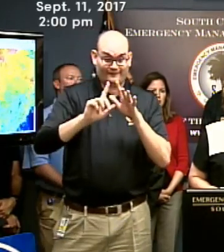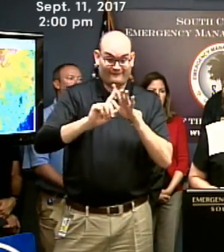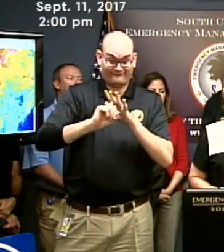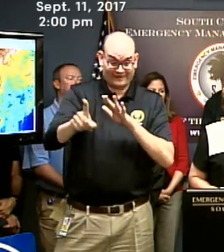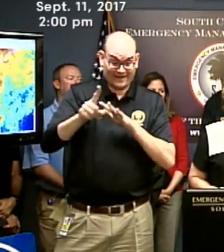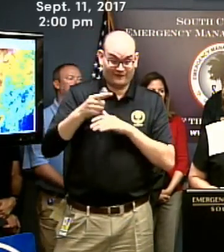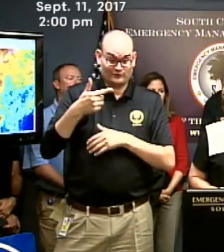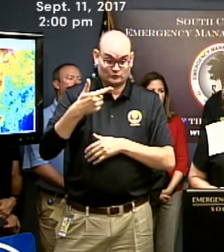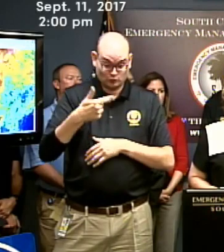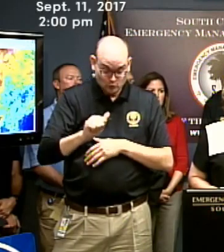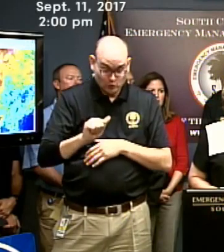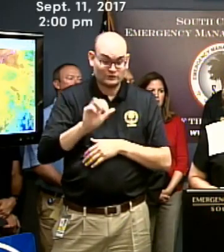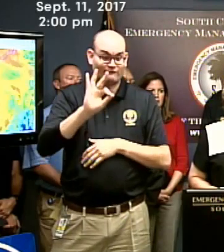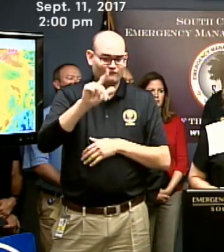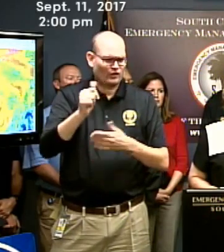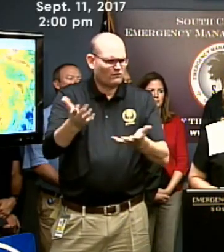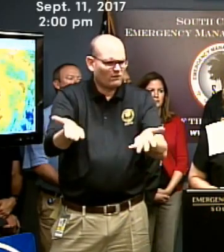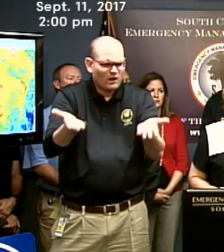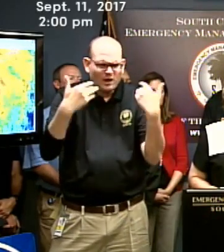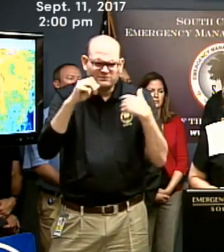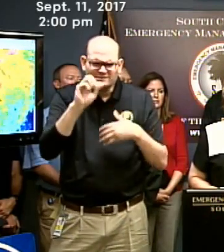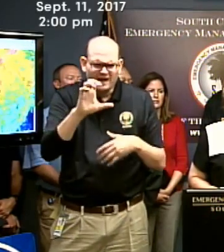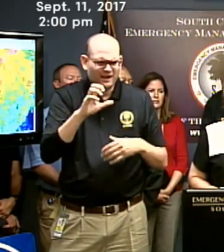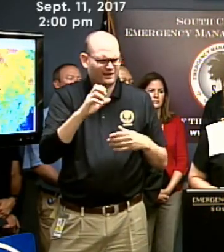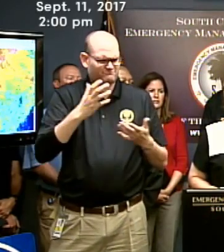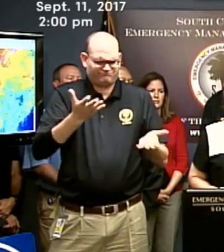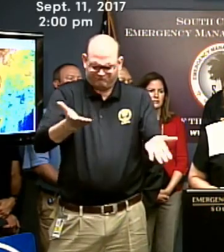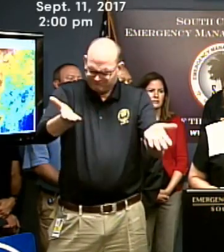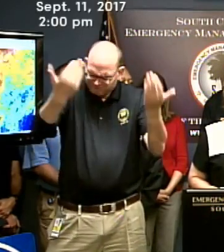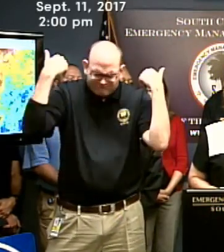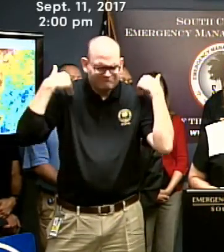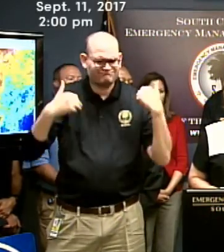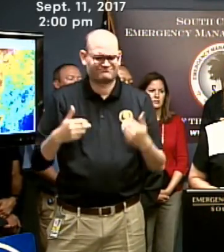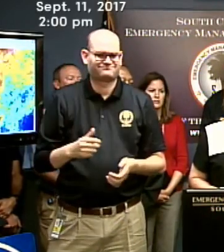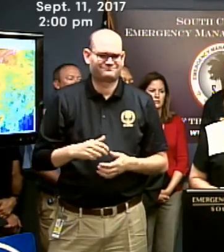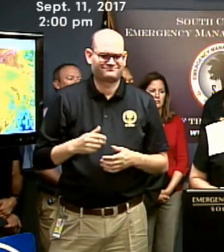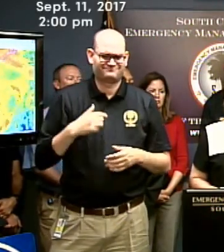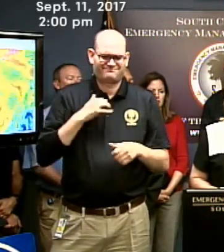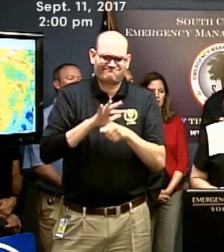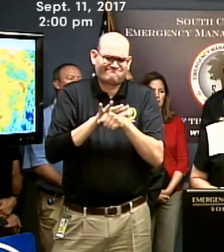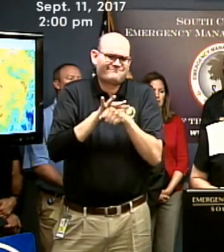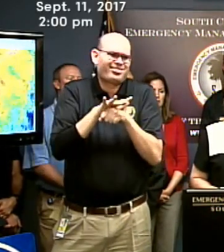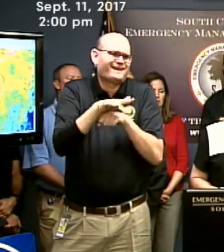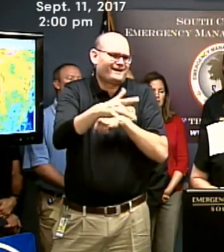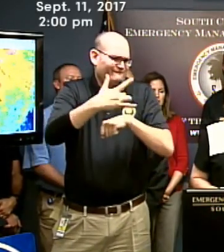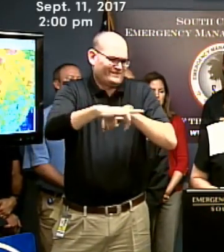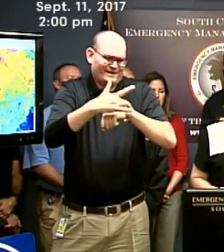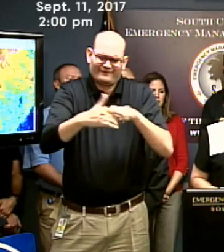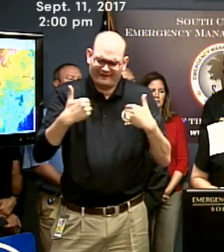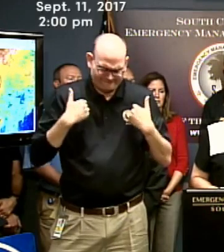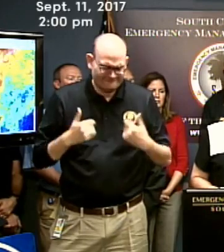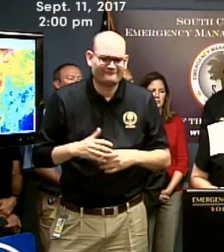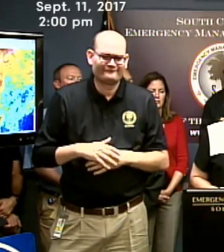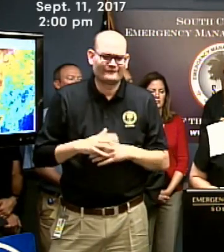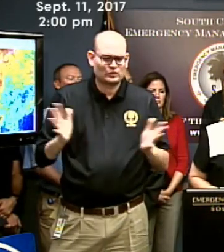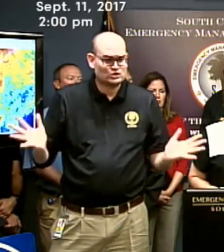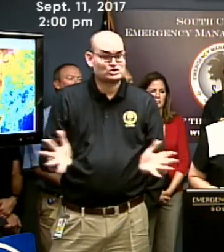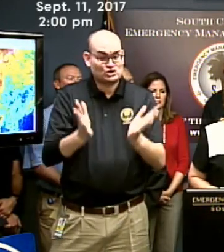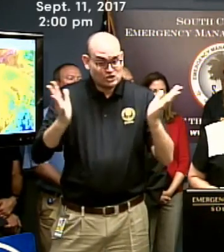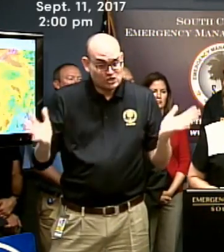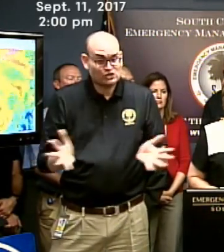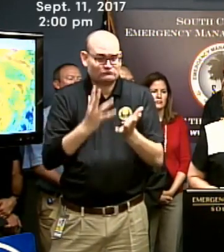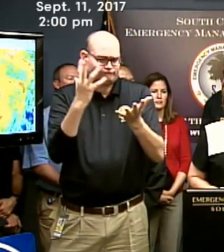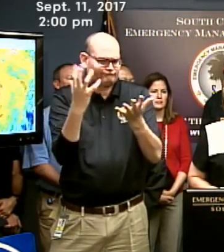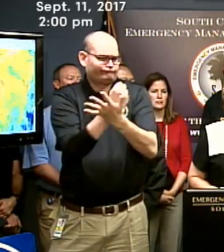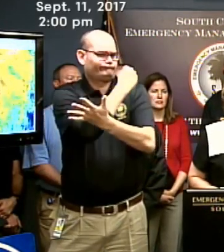Florida. You're welcome to come to our shelters that are open, and we have the capacity for you now. So we would encourage folks to come to any of our open